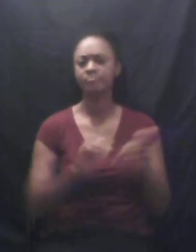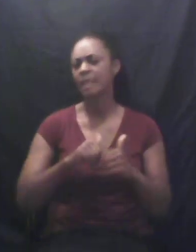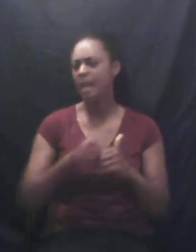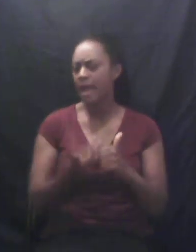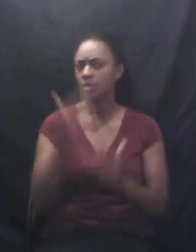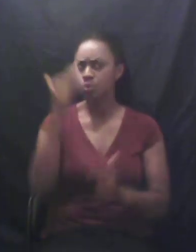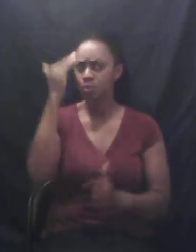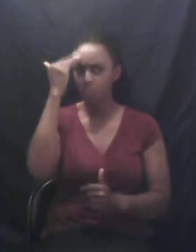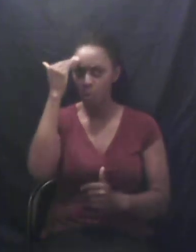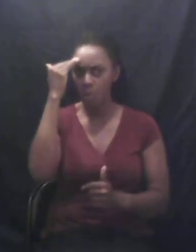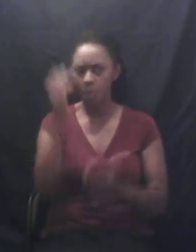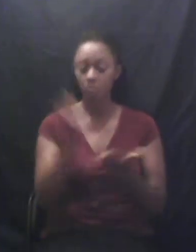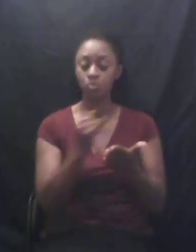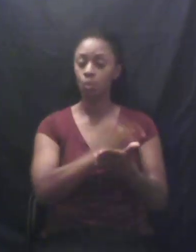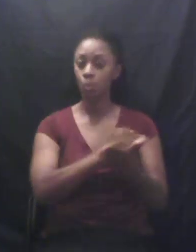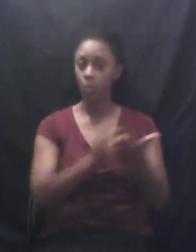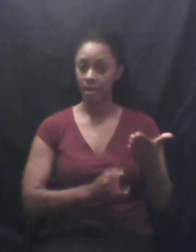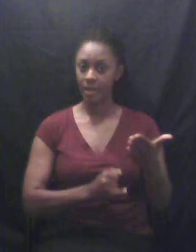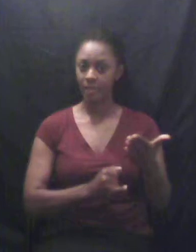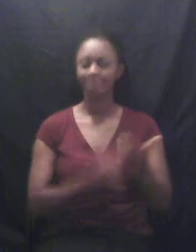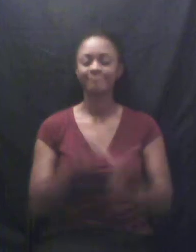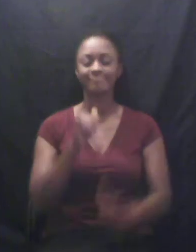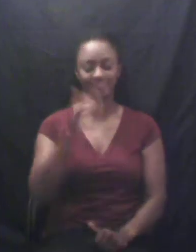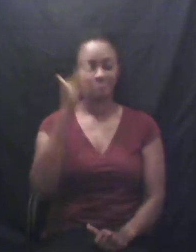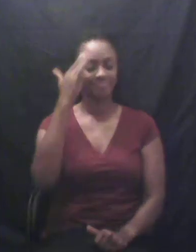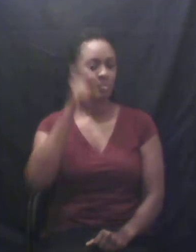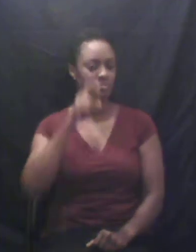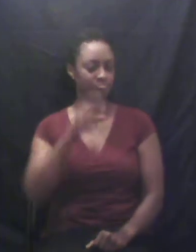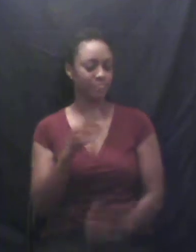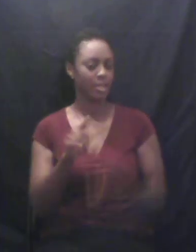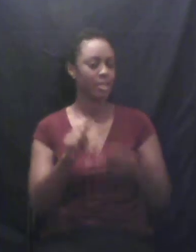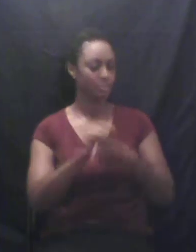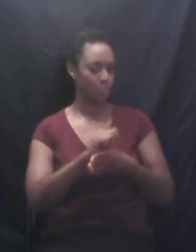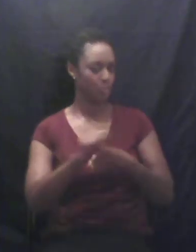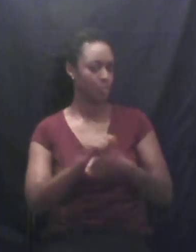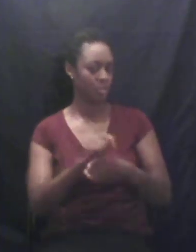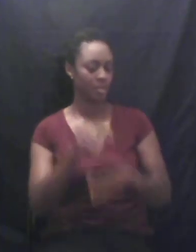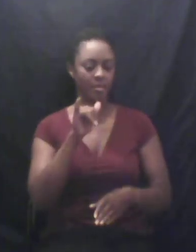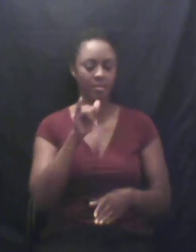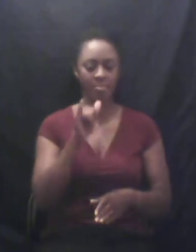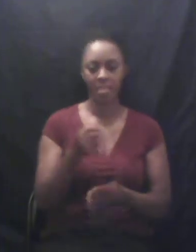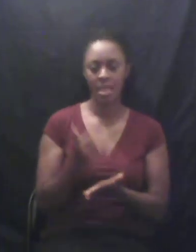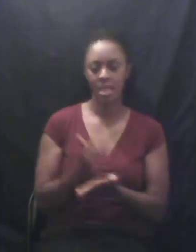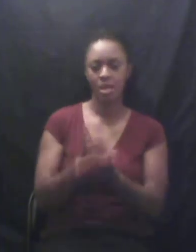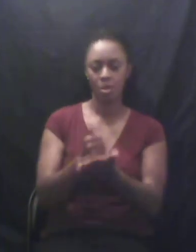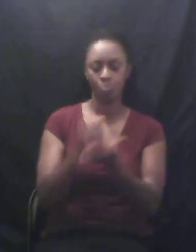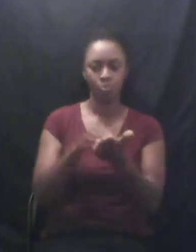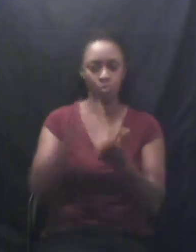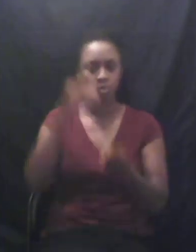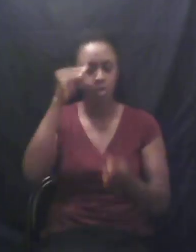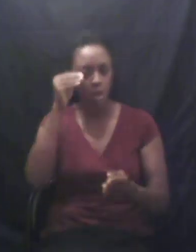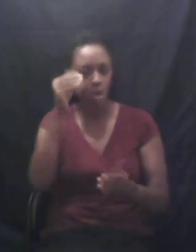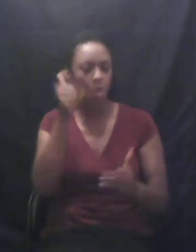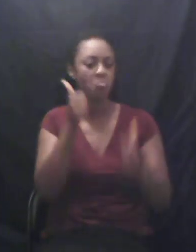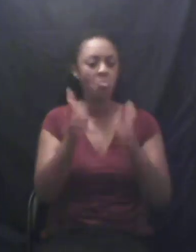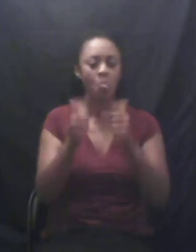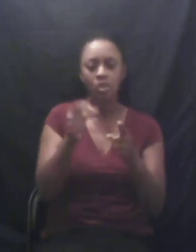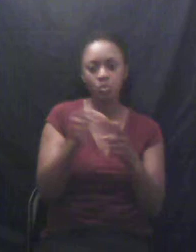Well, that's where the training comes in, so that you're learning about what words do look like on the mouth, and so you're able